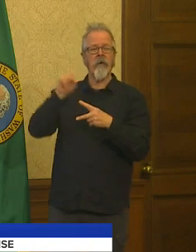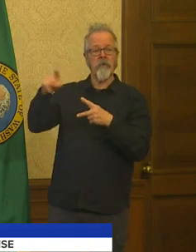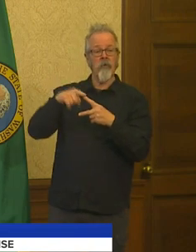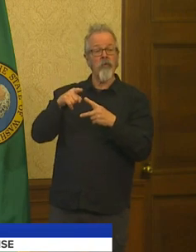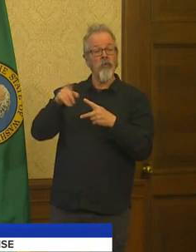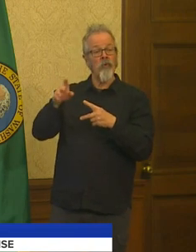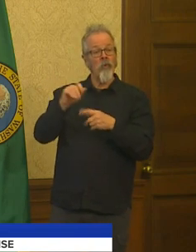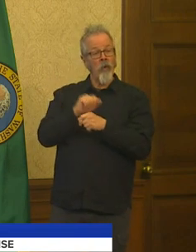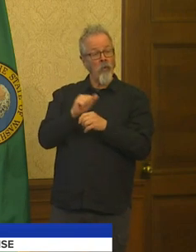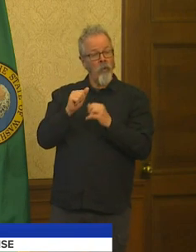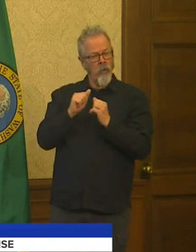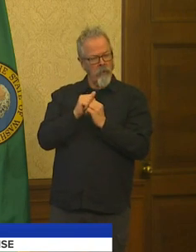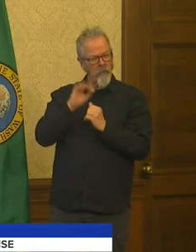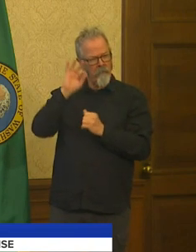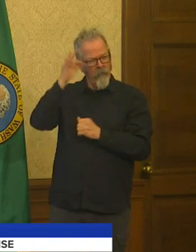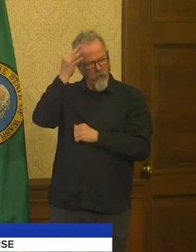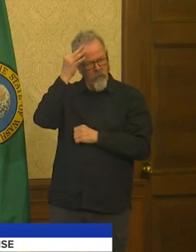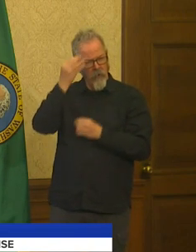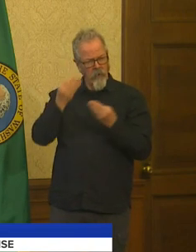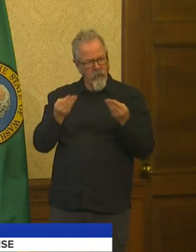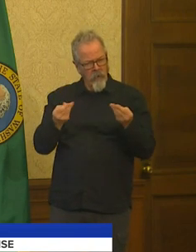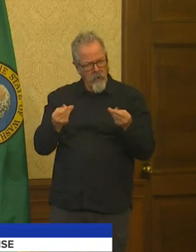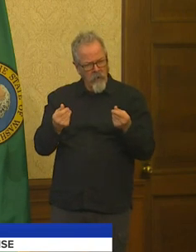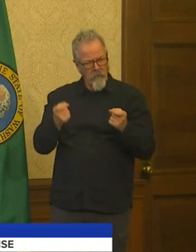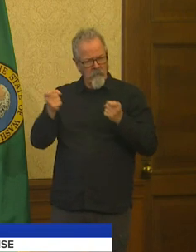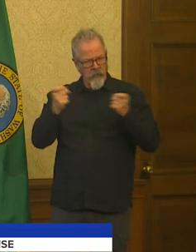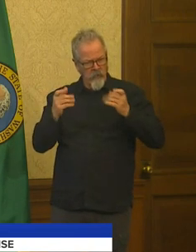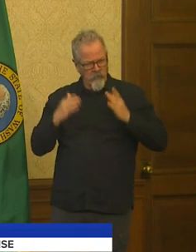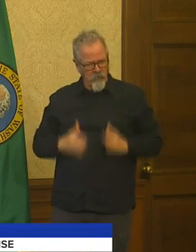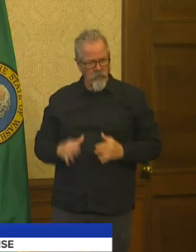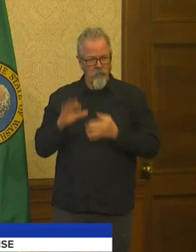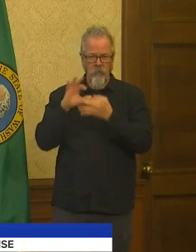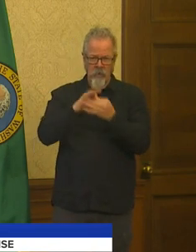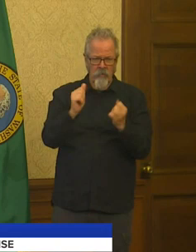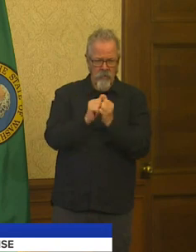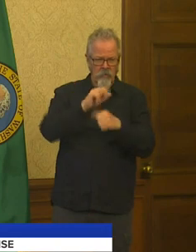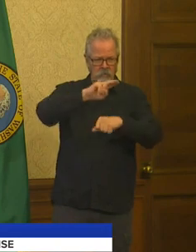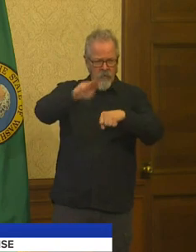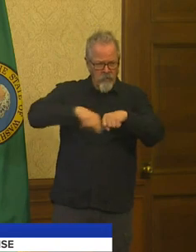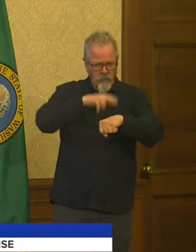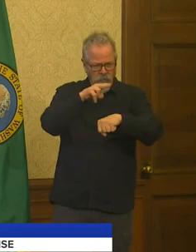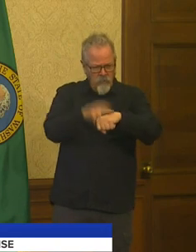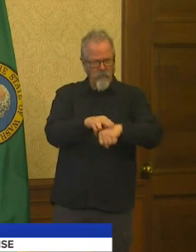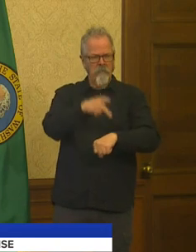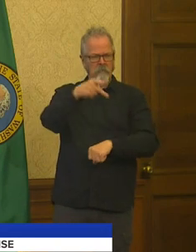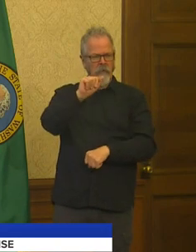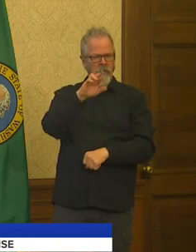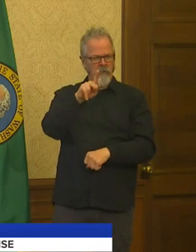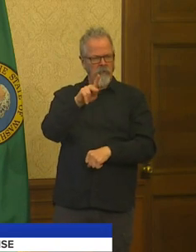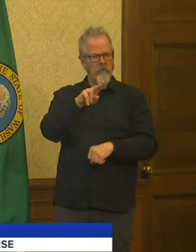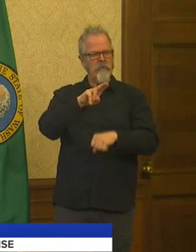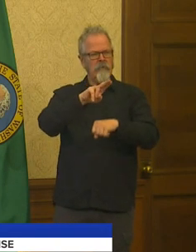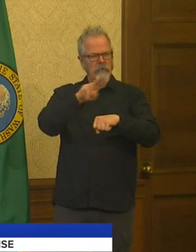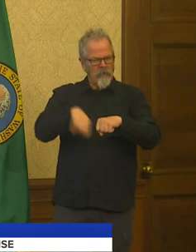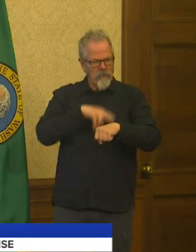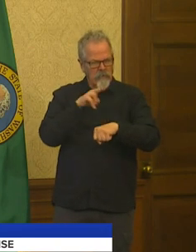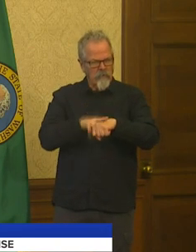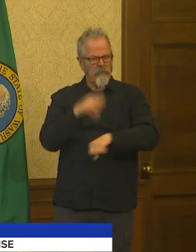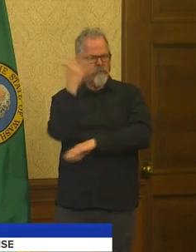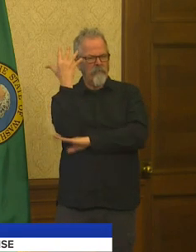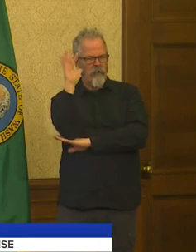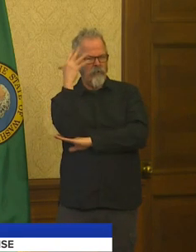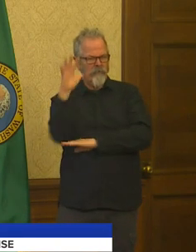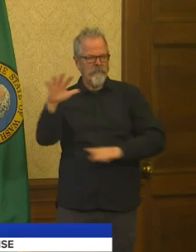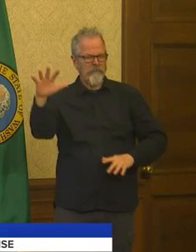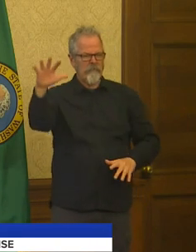reopening developed sites at national forests and national parks? Do you consider the reopening of DNR land at state parks